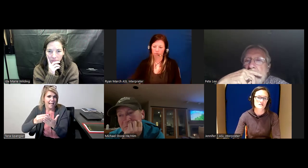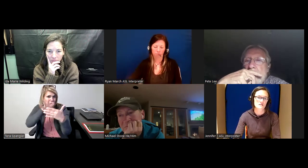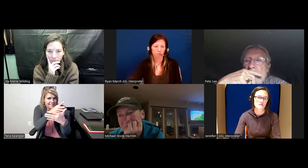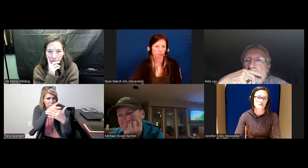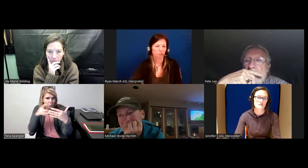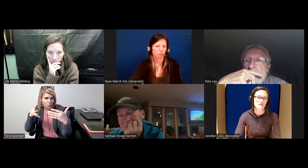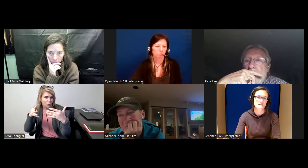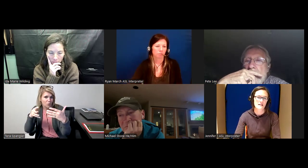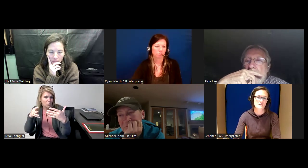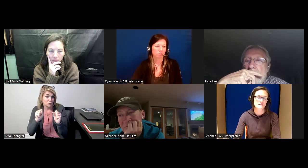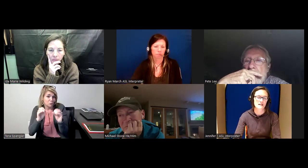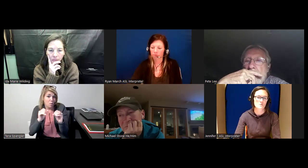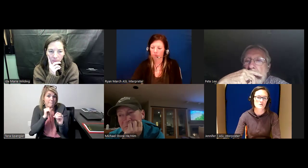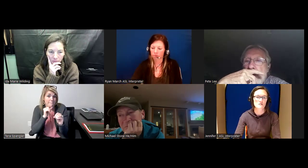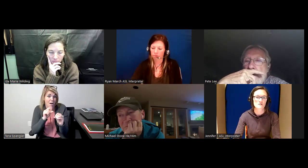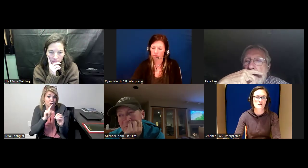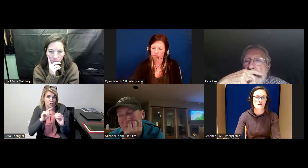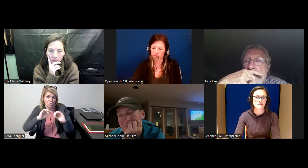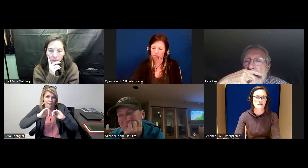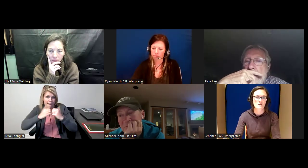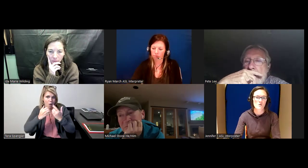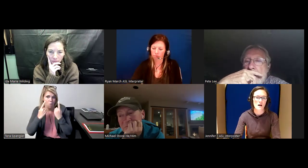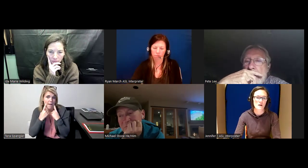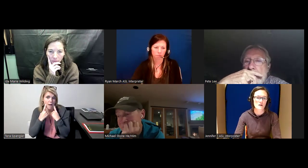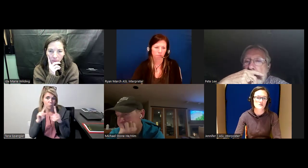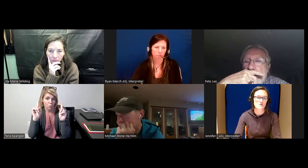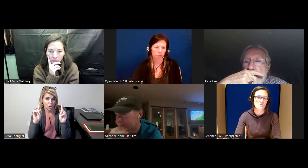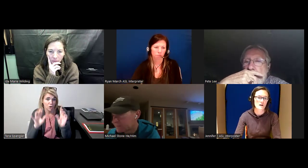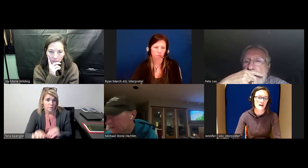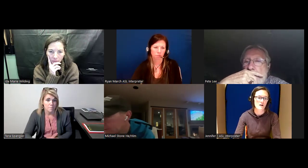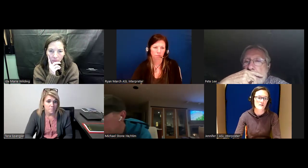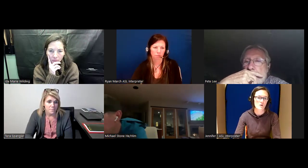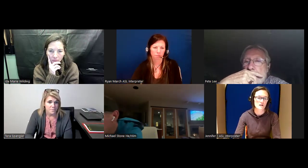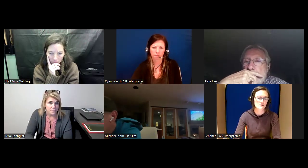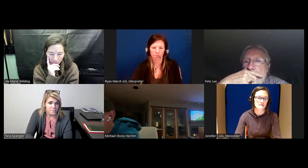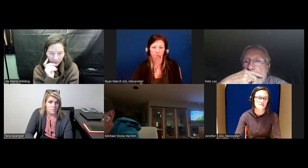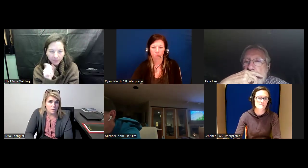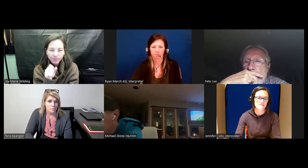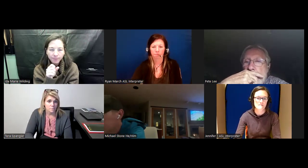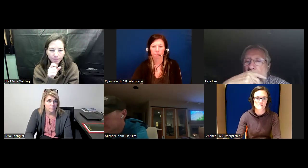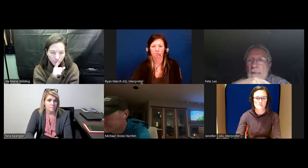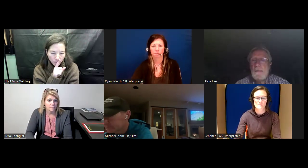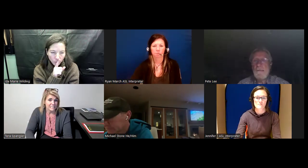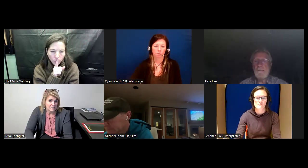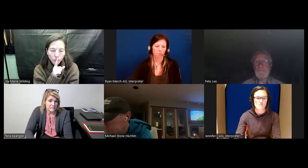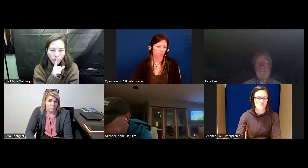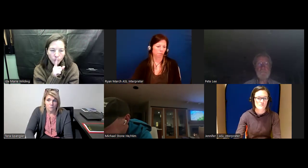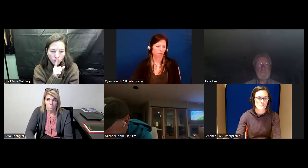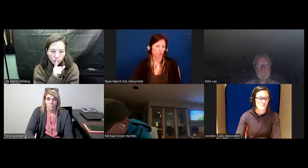district salary schedule. So I'm not sure how that works.